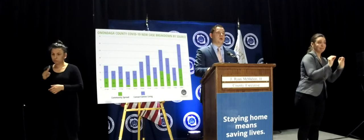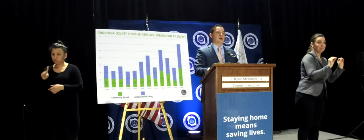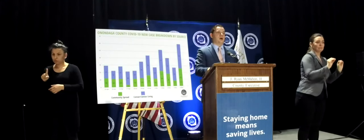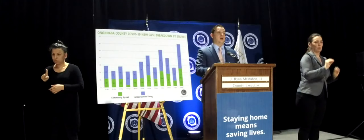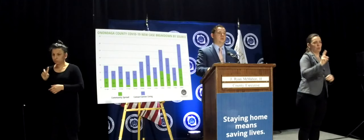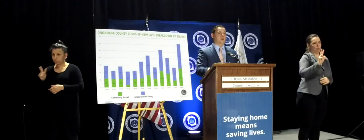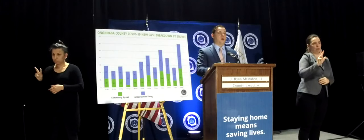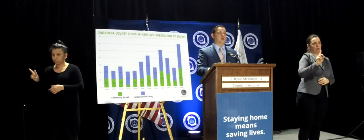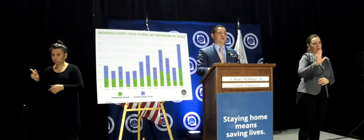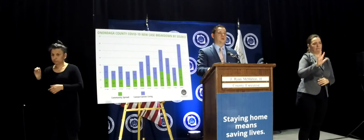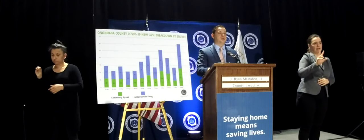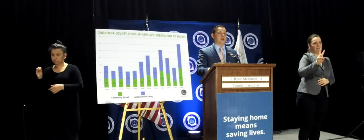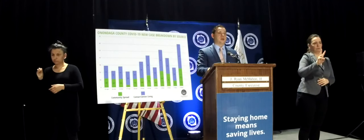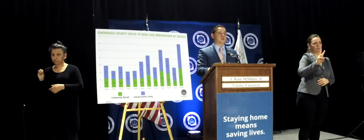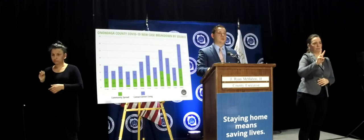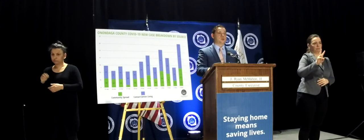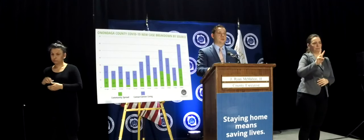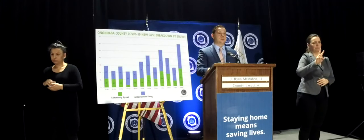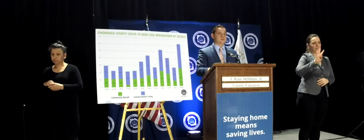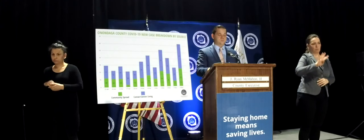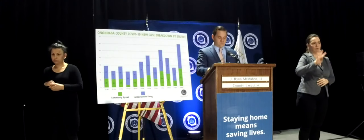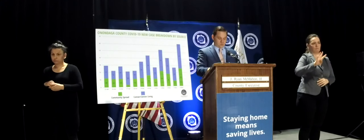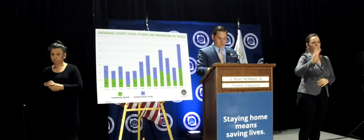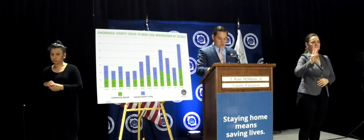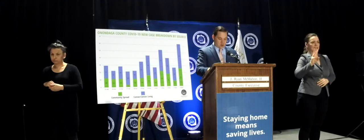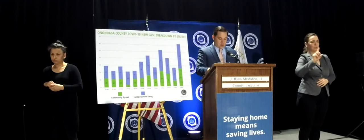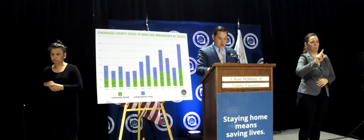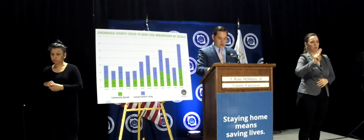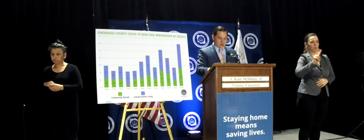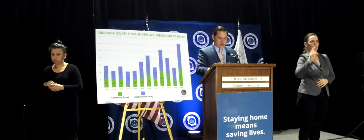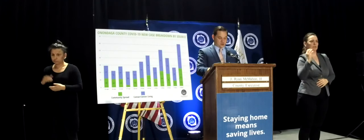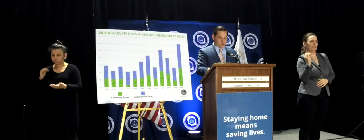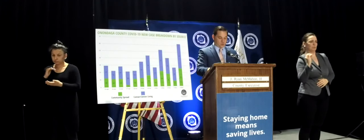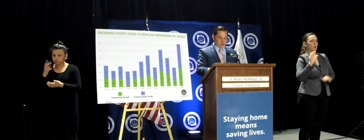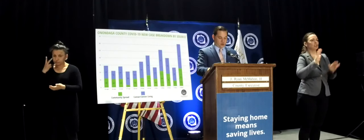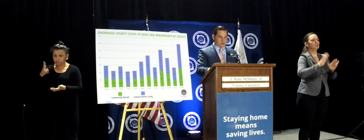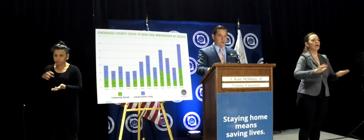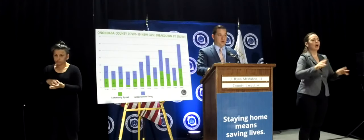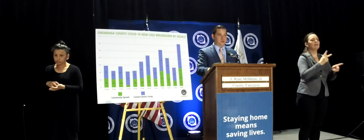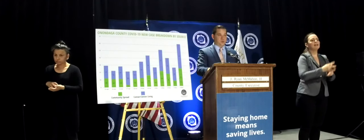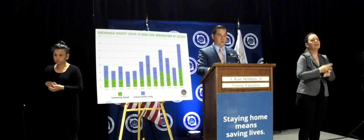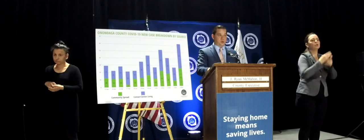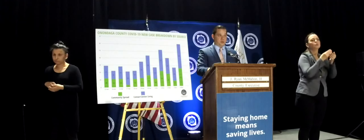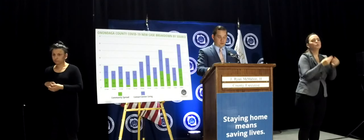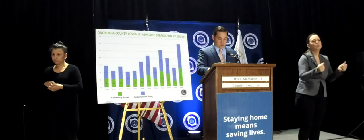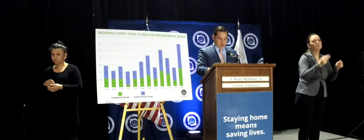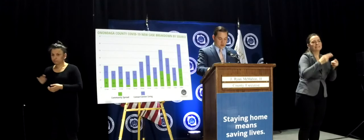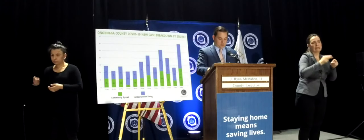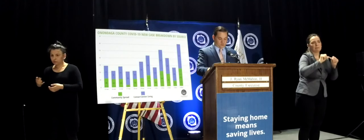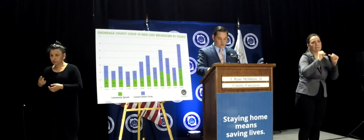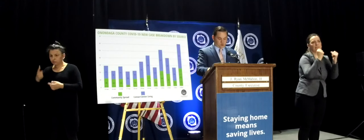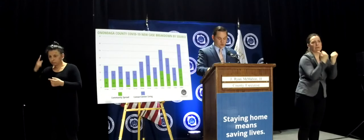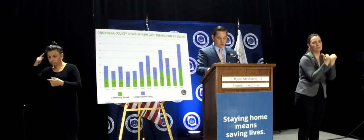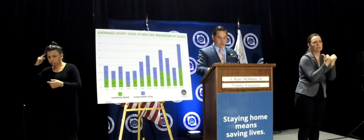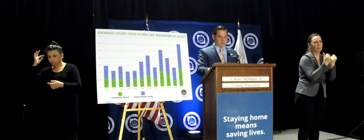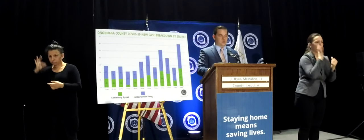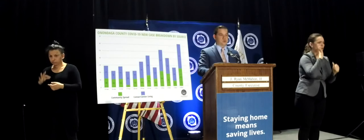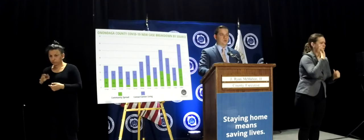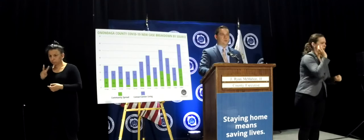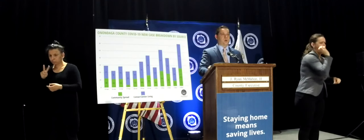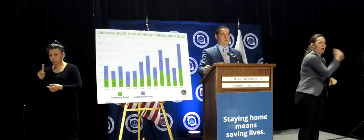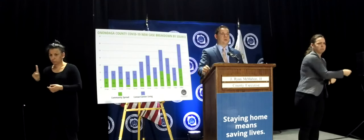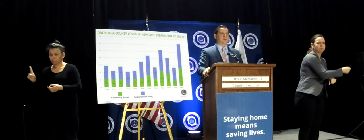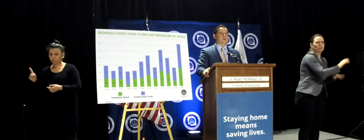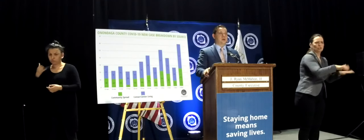315-446-1220, through our partner, Child Care Solutions. And again, 211, call 211 for social and